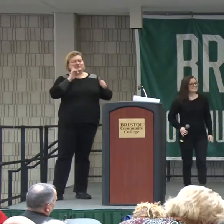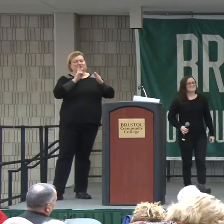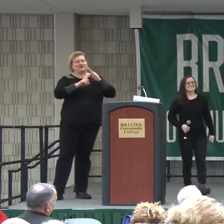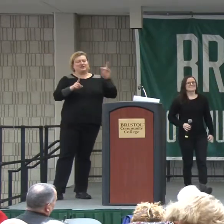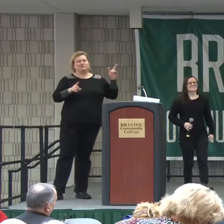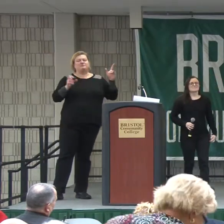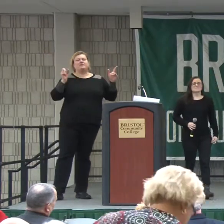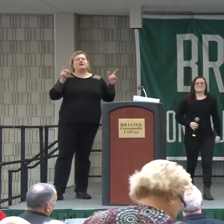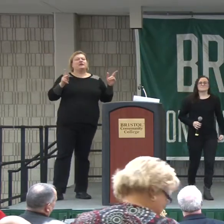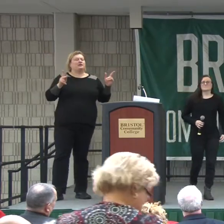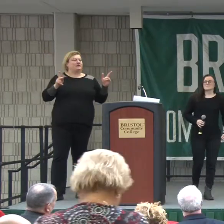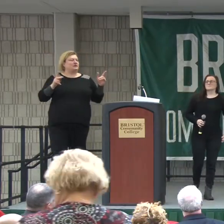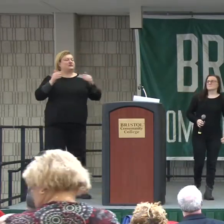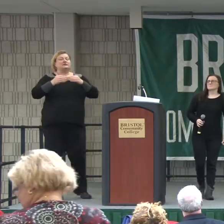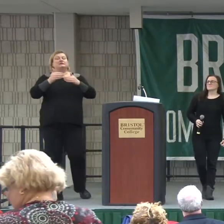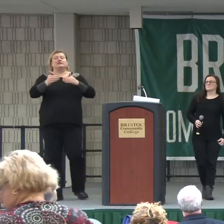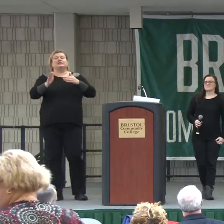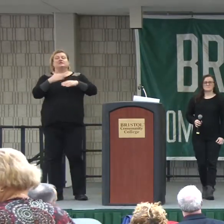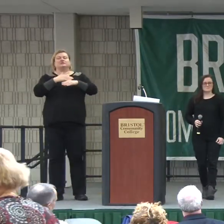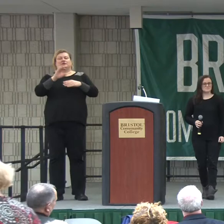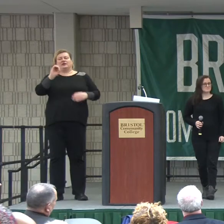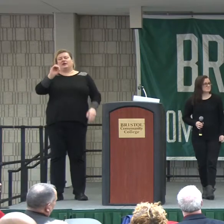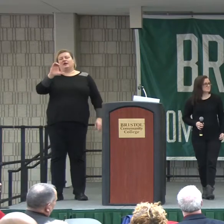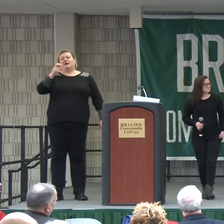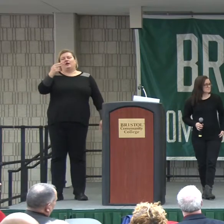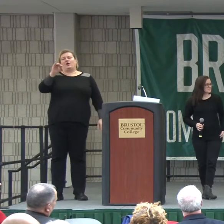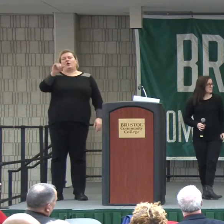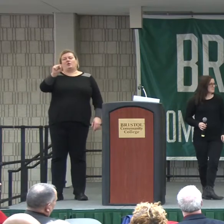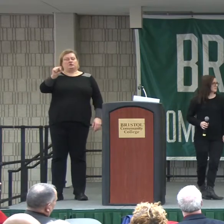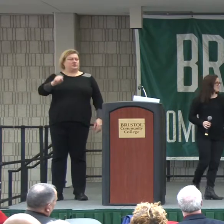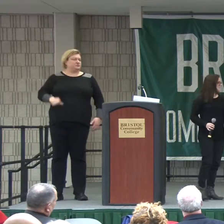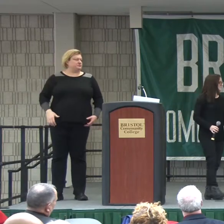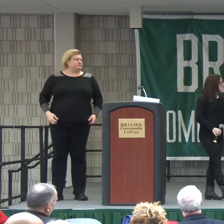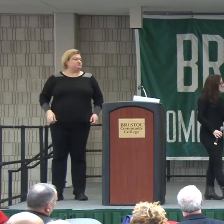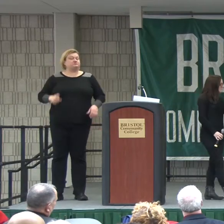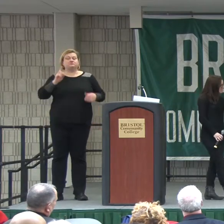All right, so like Terrell said, this next song is entitled Echoes, and it goes a little something like this.